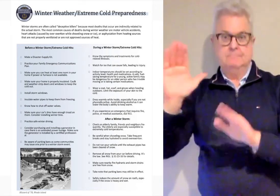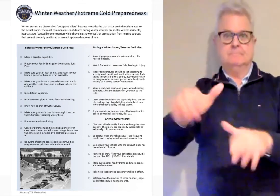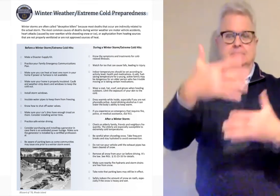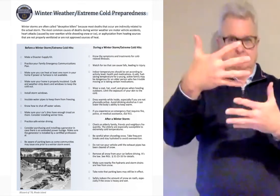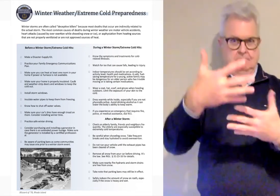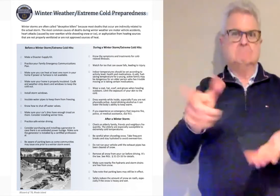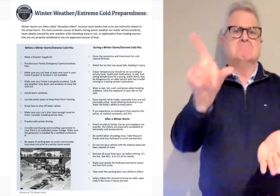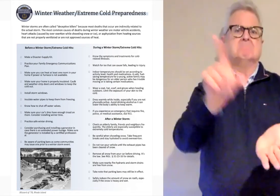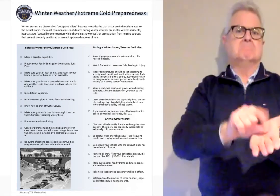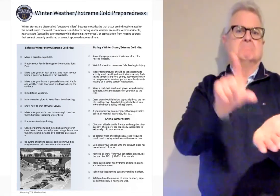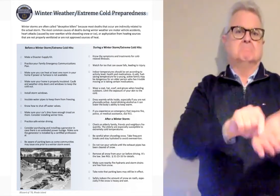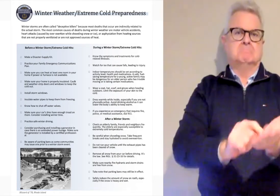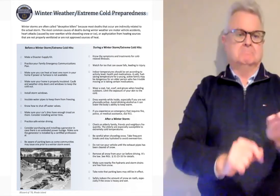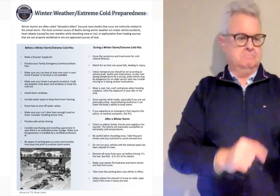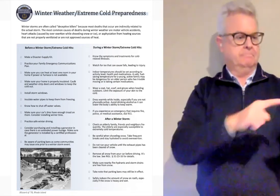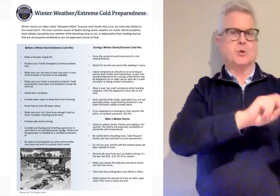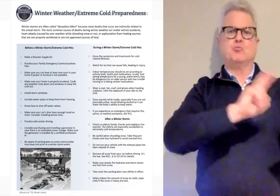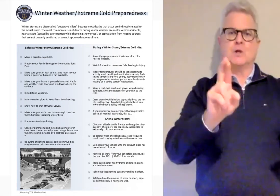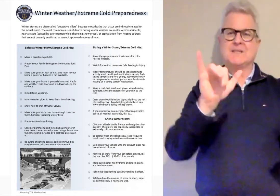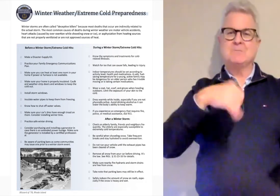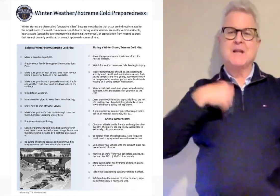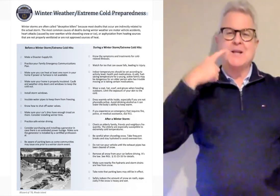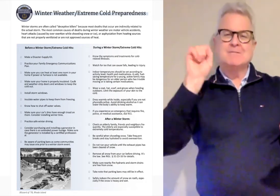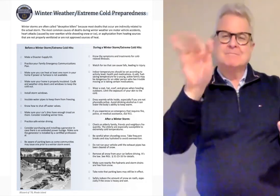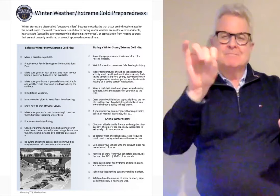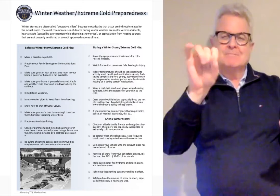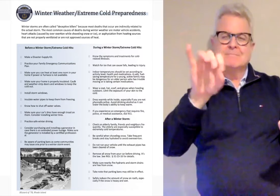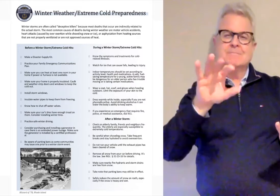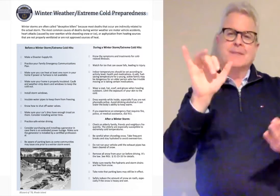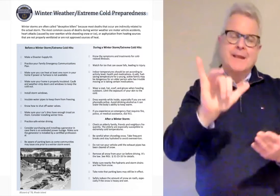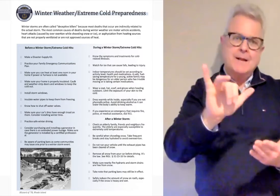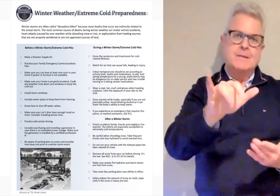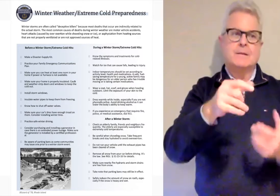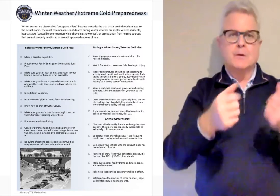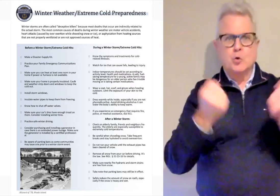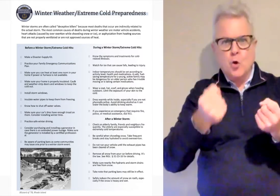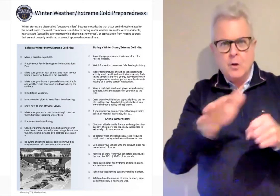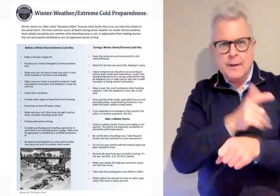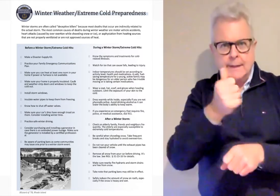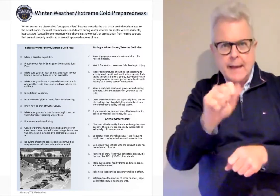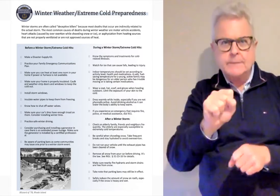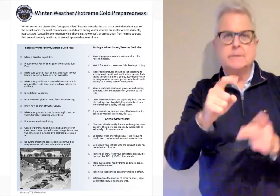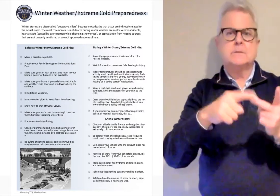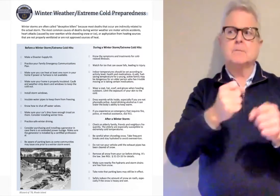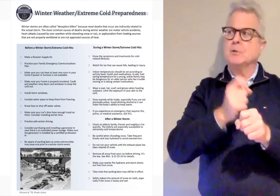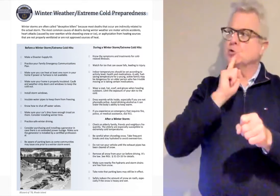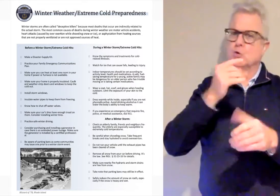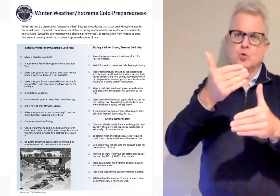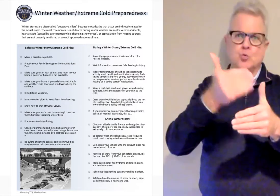When you click on that link, print that out, and you already automatically have a to-go list in terms of